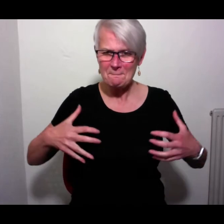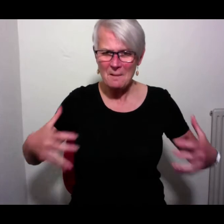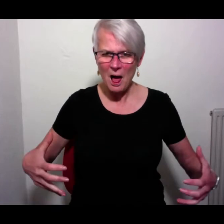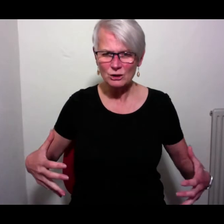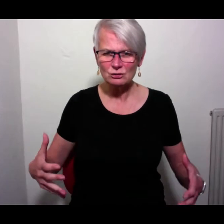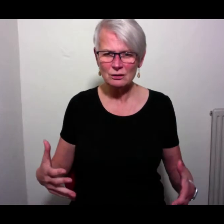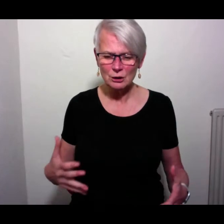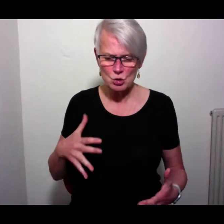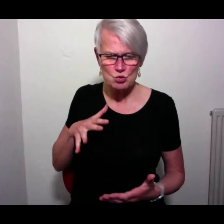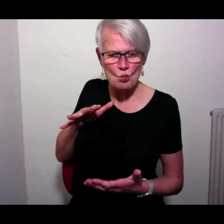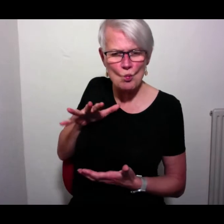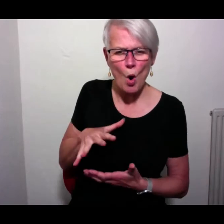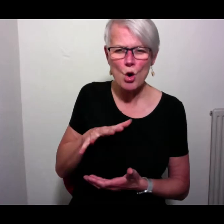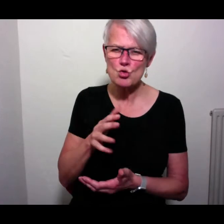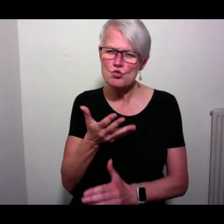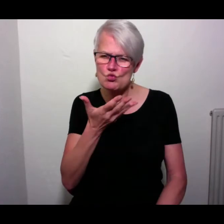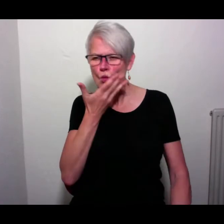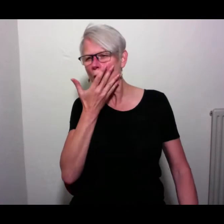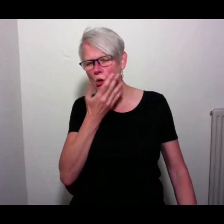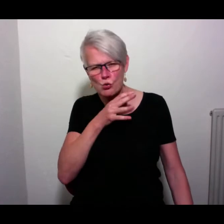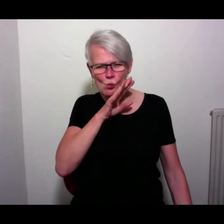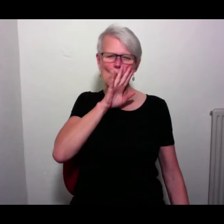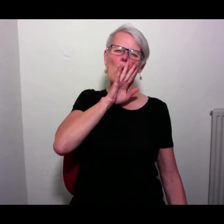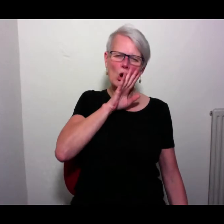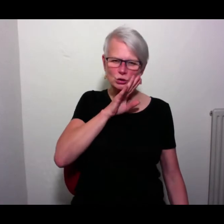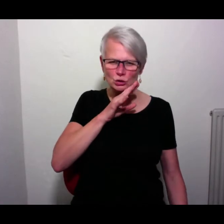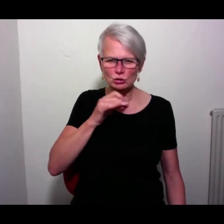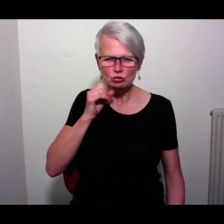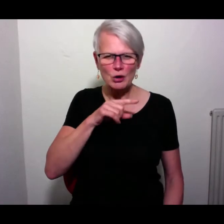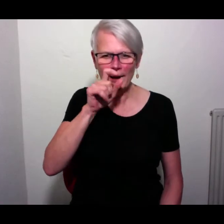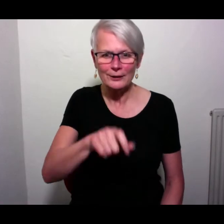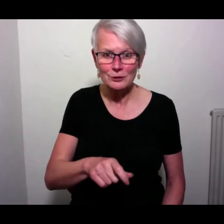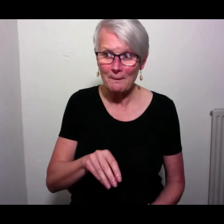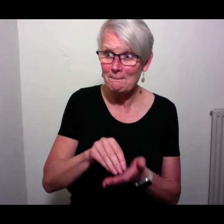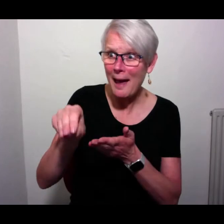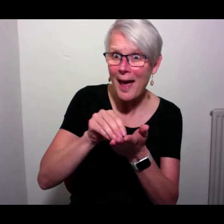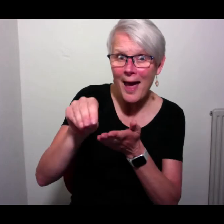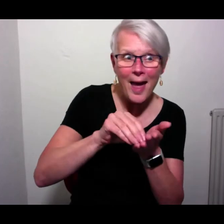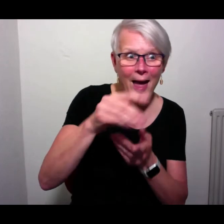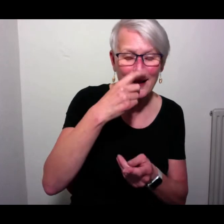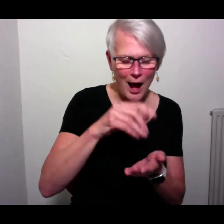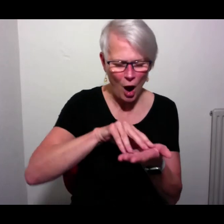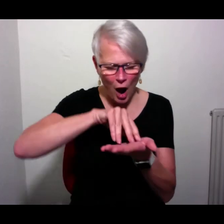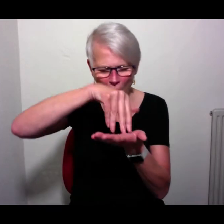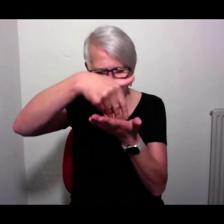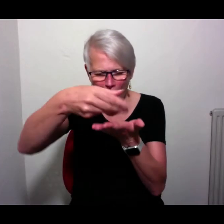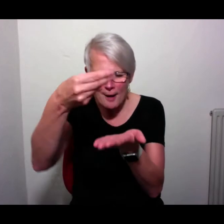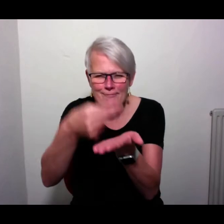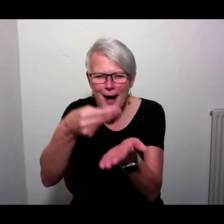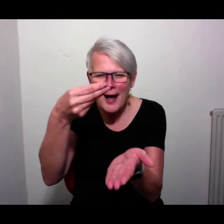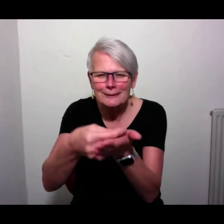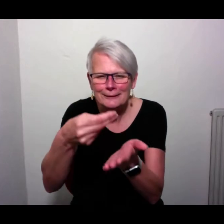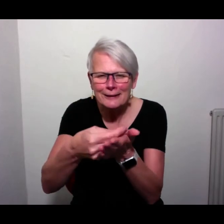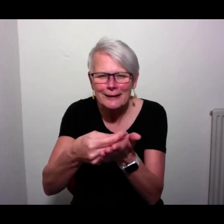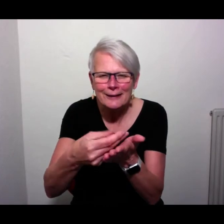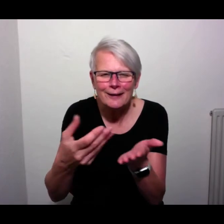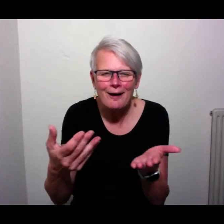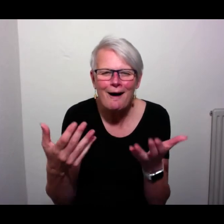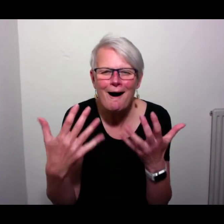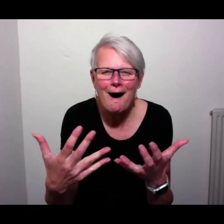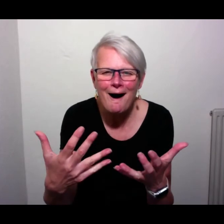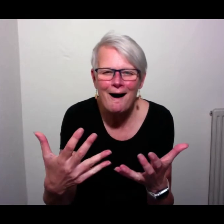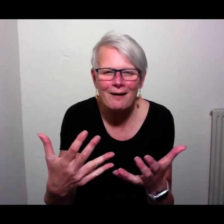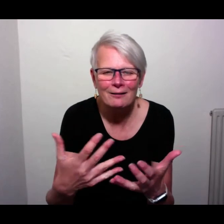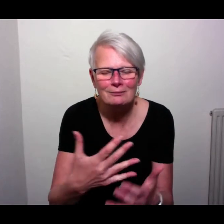was based on my large frame, squashing strangers who were gagging for it. Pay the bills,